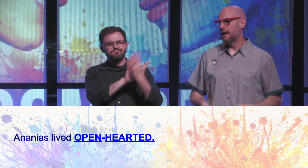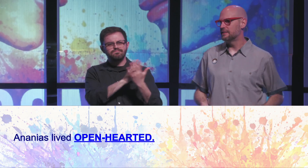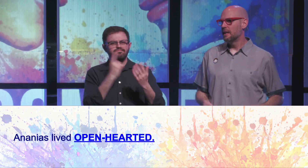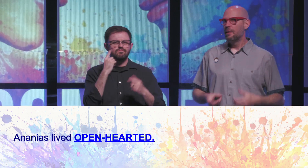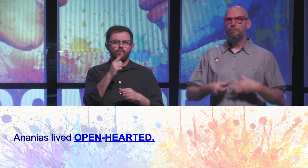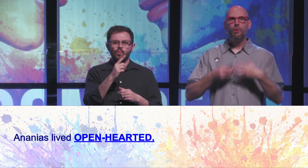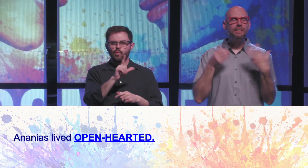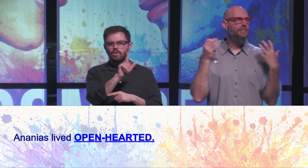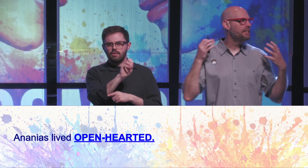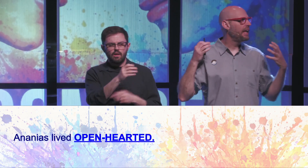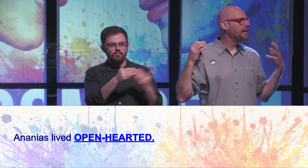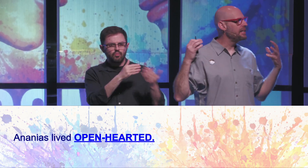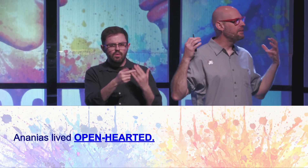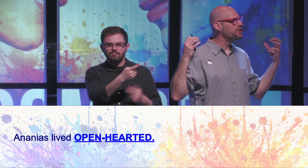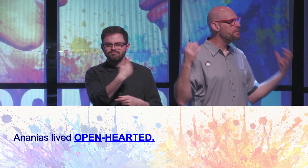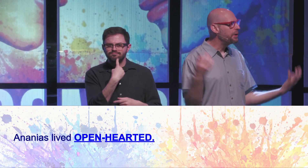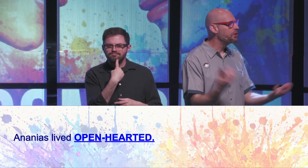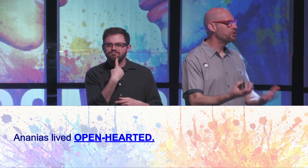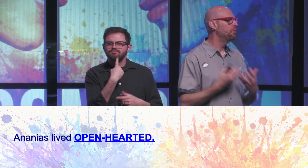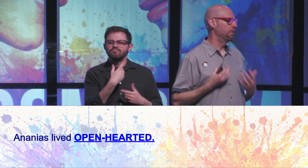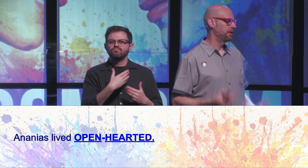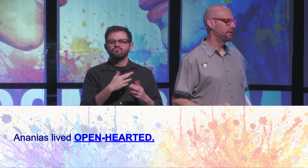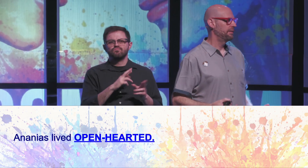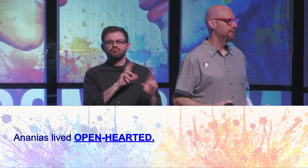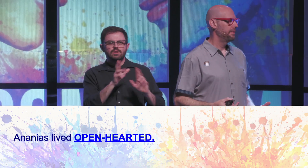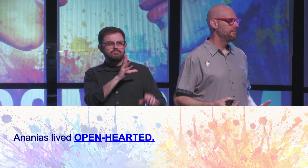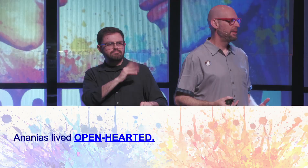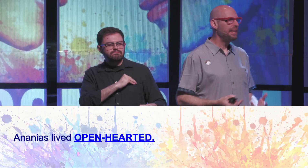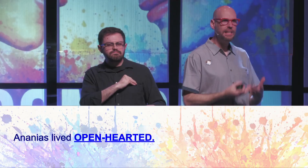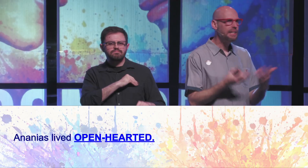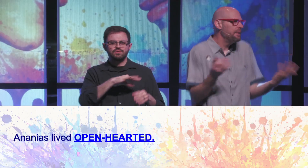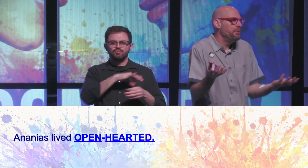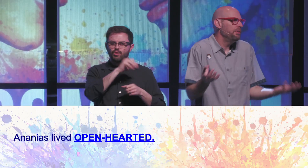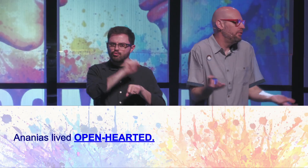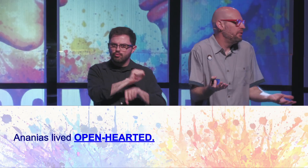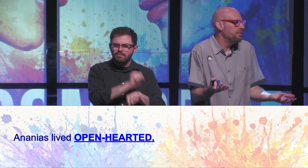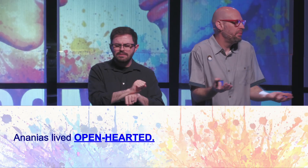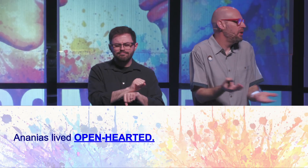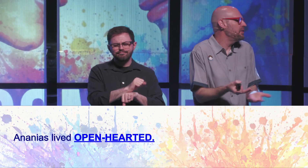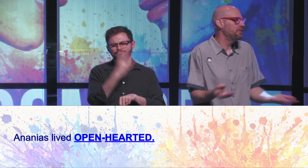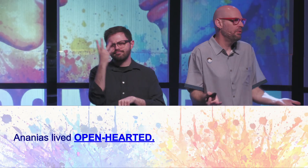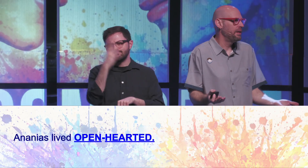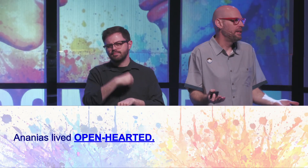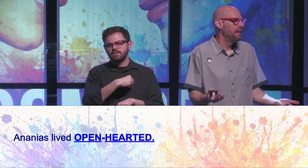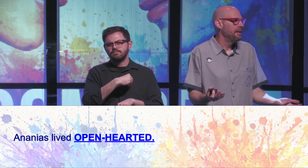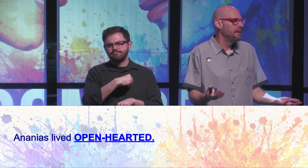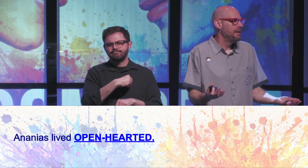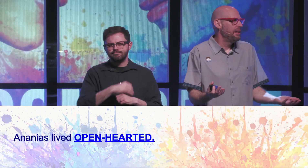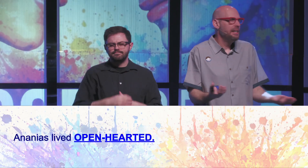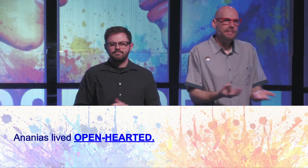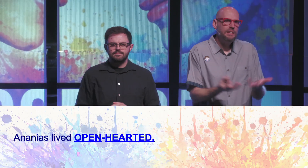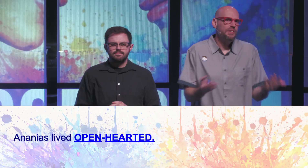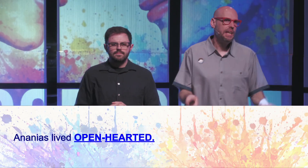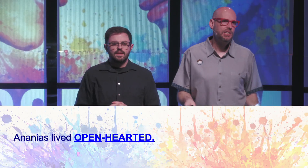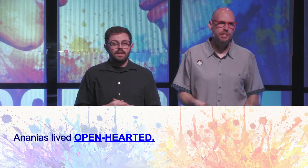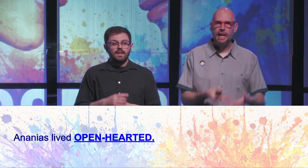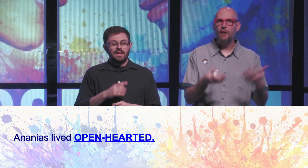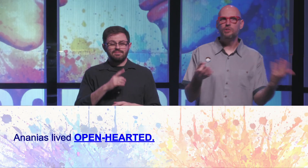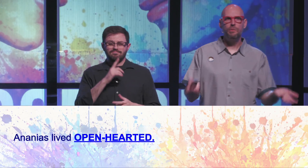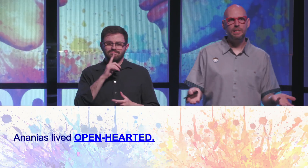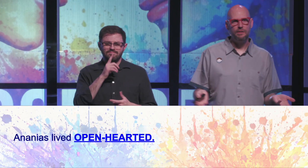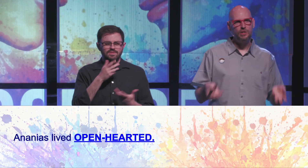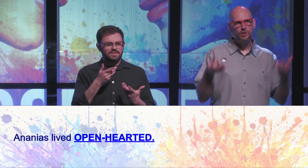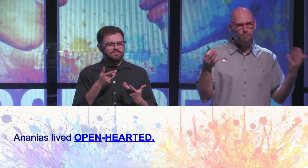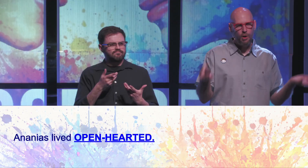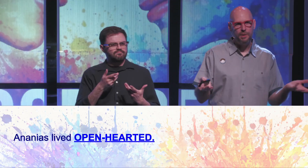love has, present to the idea of spiritual work. I think that's a beautiful part of the story. And it's an invitation to